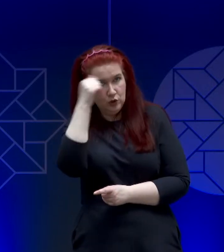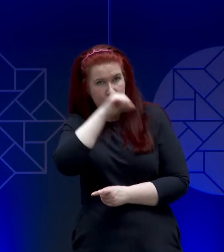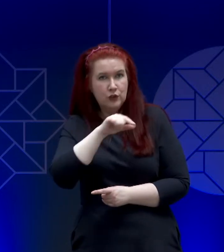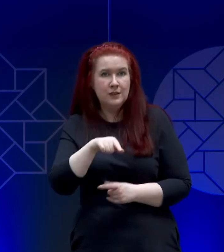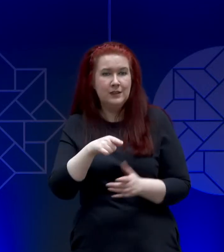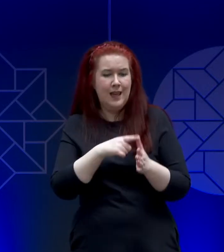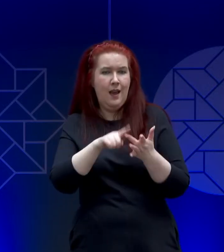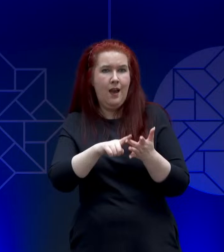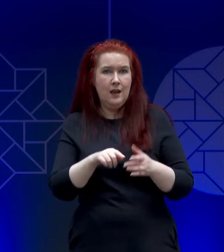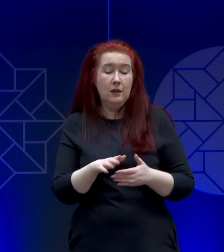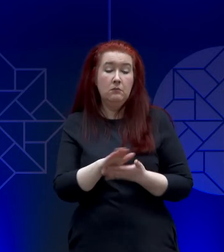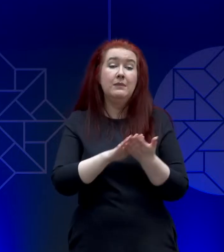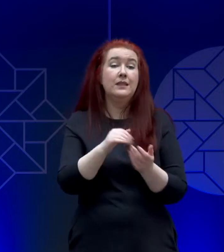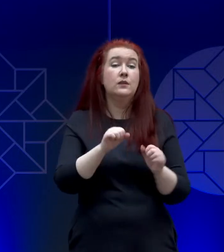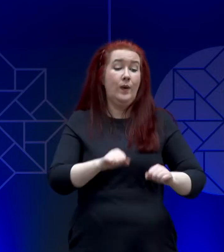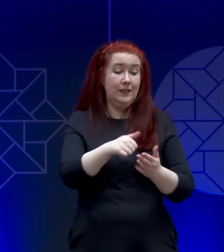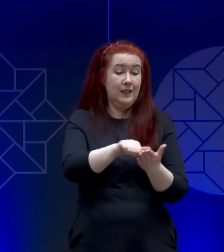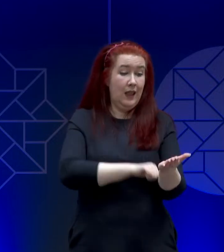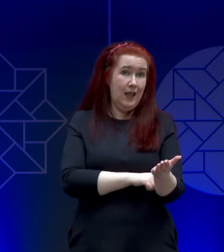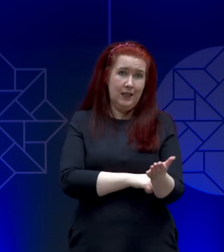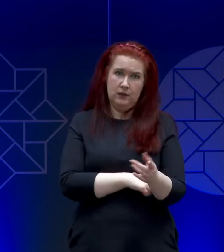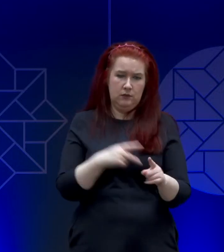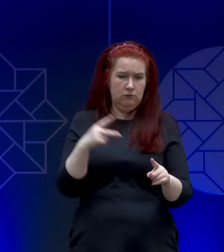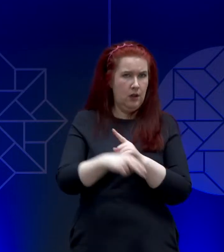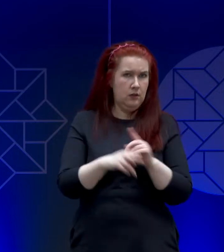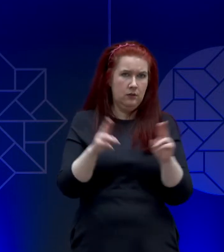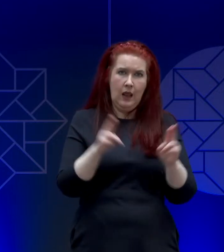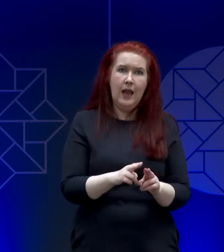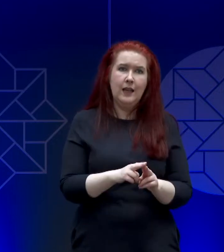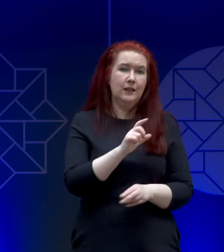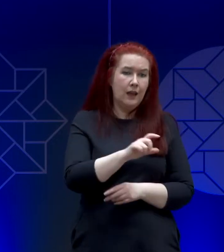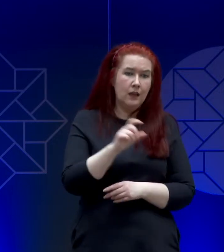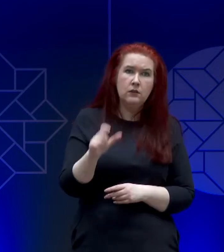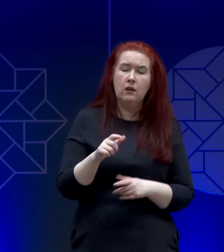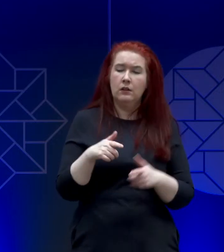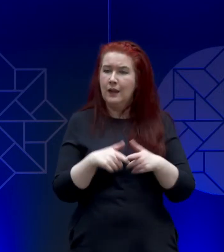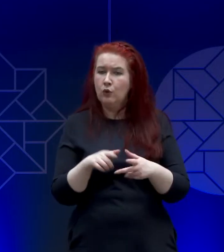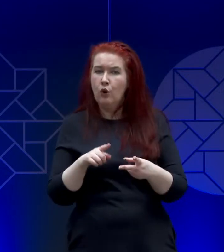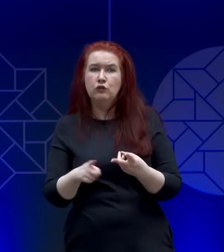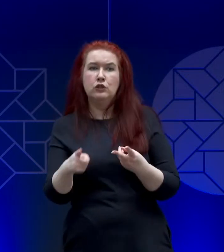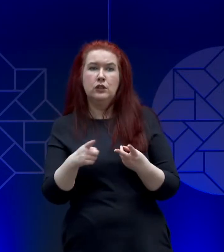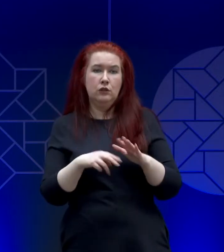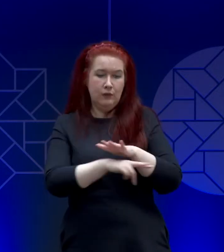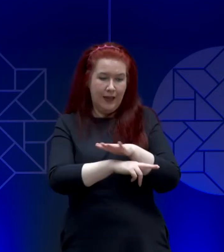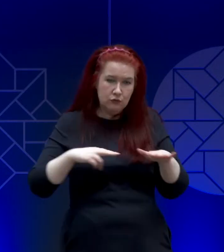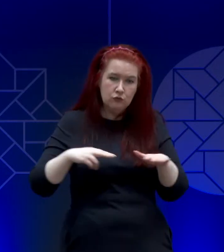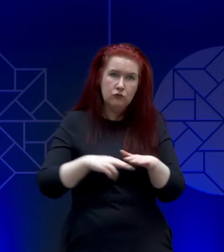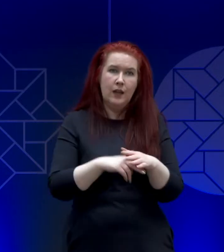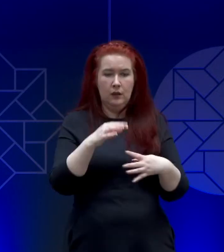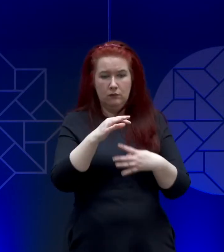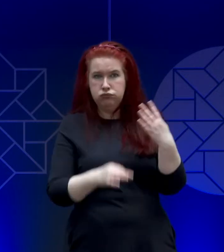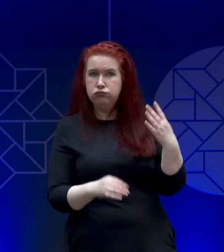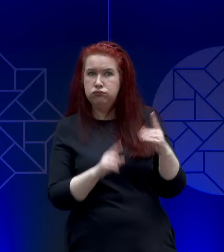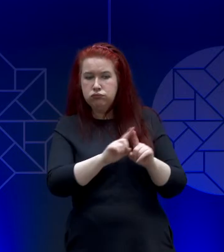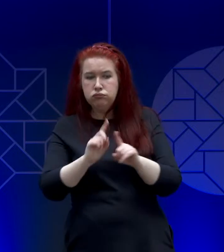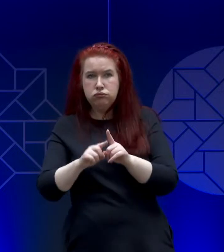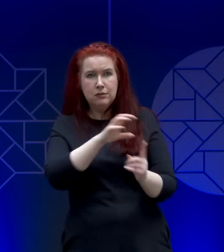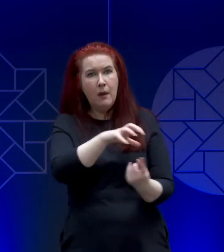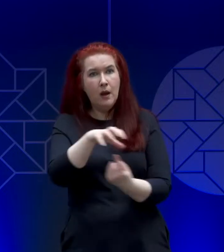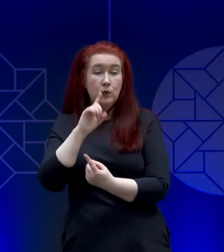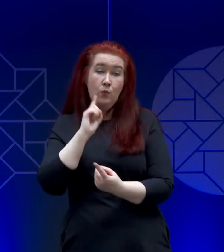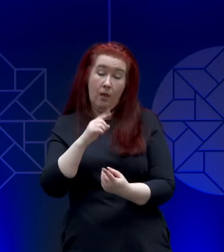lists. Cancer referrals, gynaecology, ophthalmology, orthopaedics and radiology all benefiting from this new